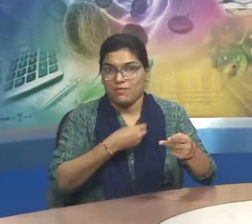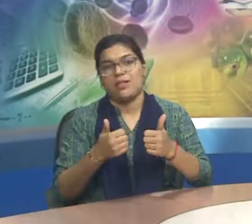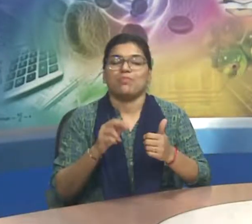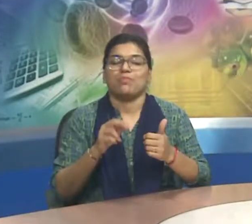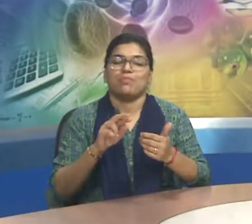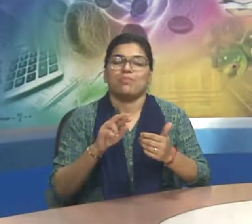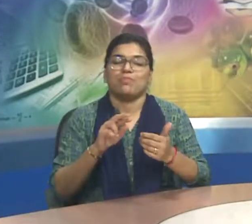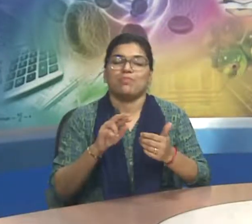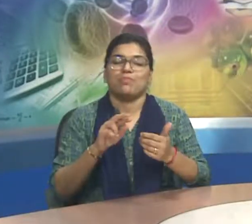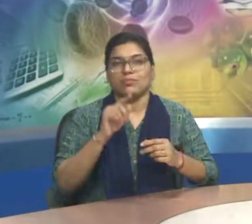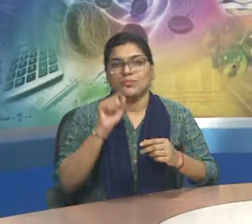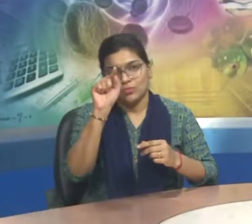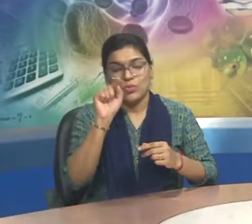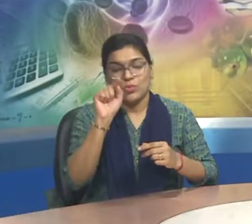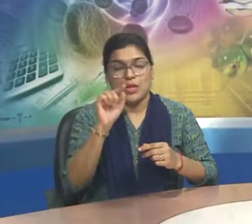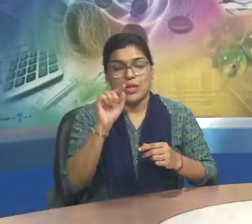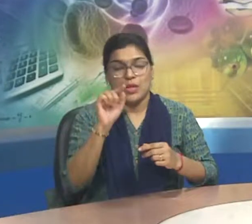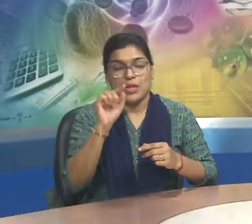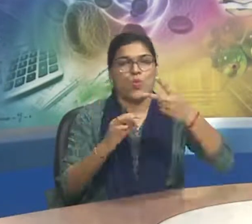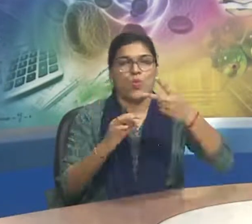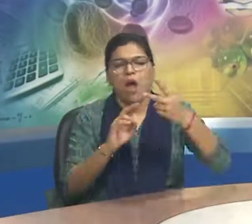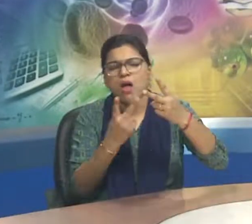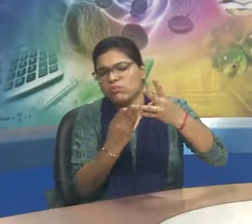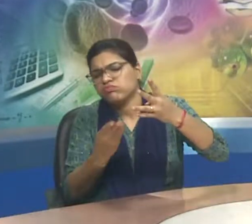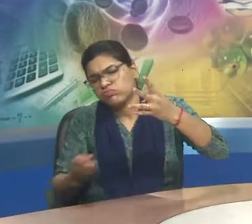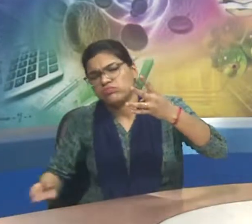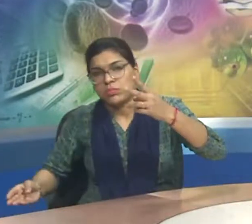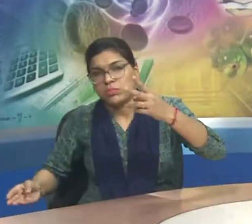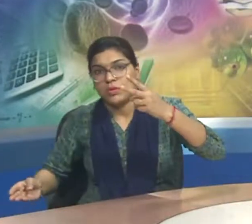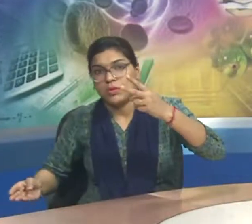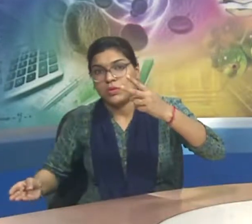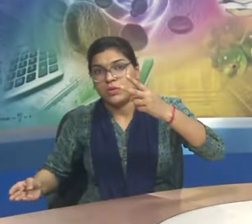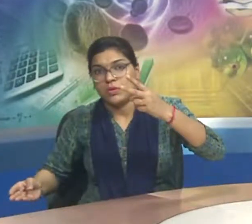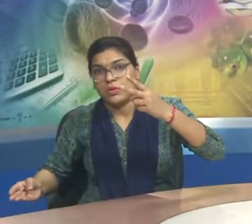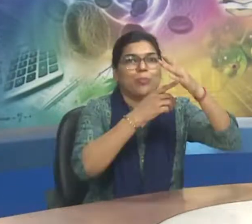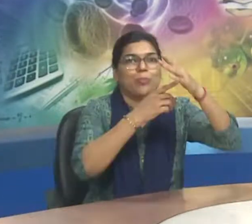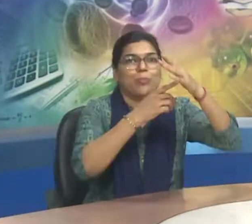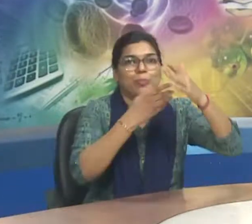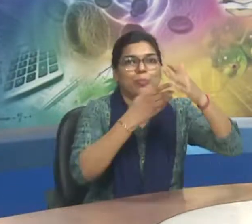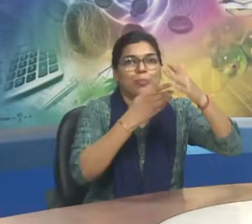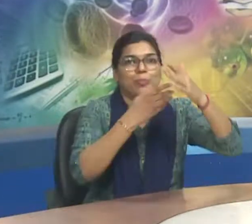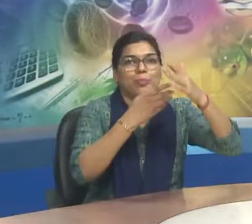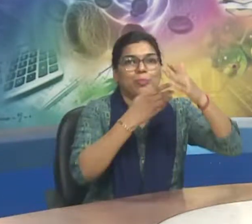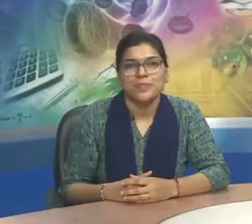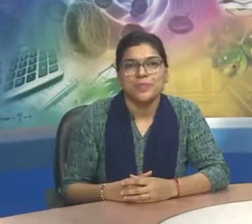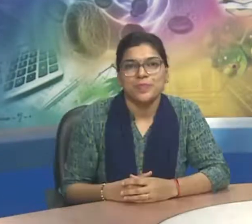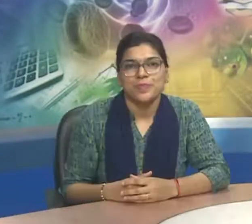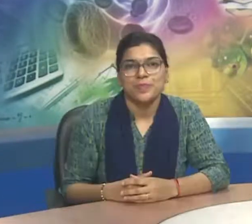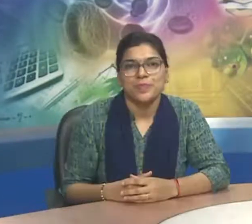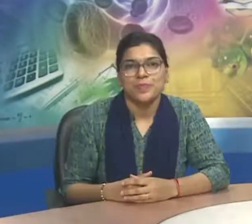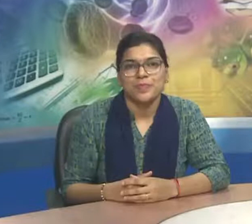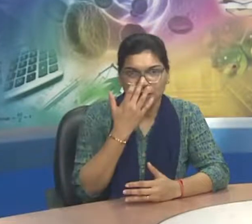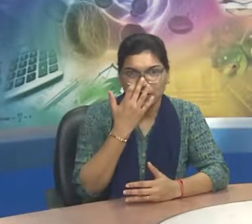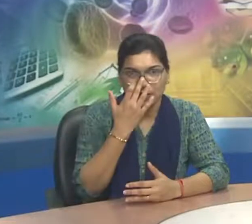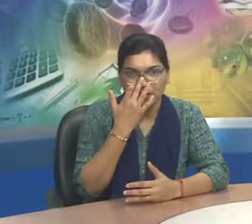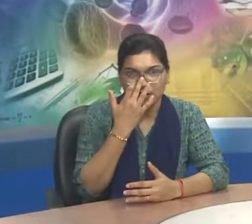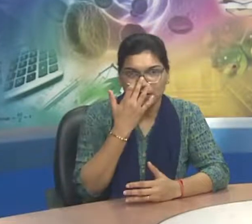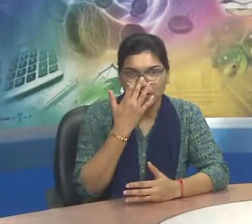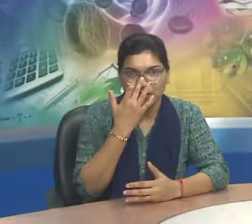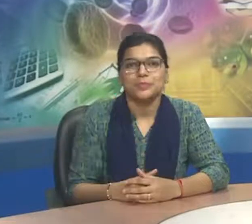these resources, human cannot survive. There are many factors, many resources, but these